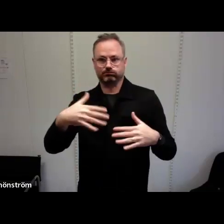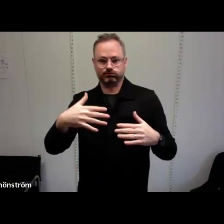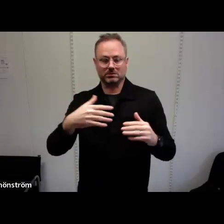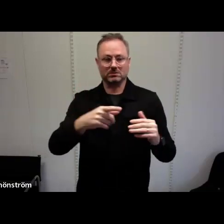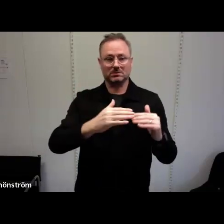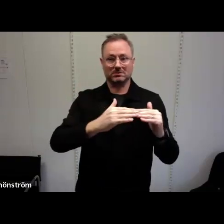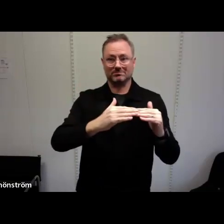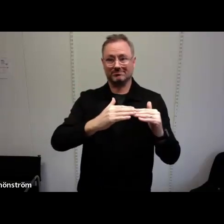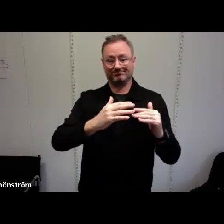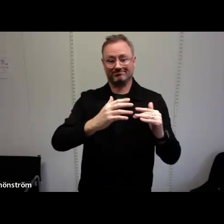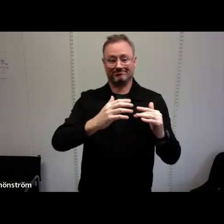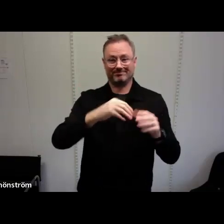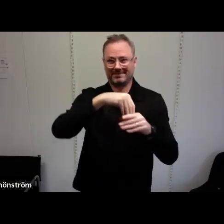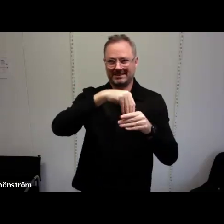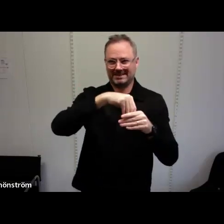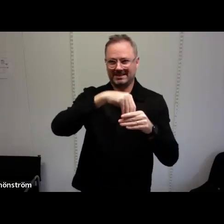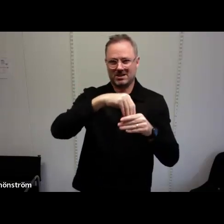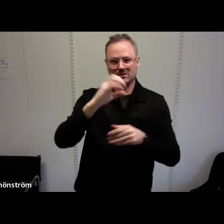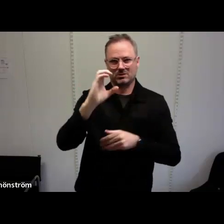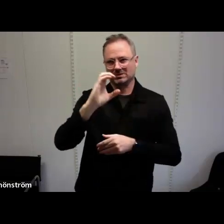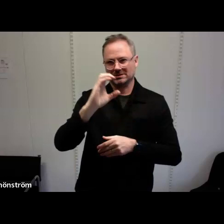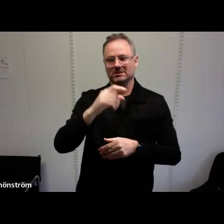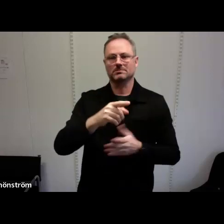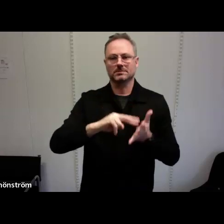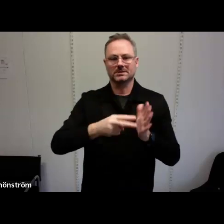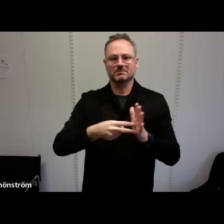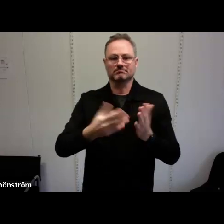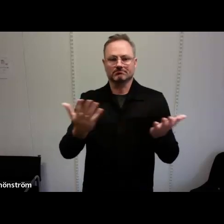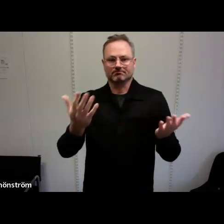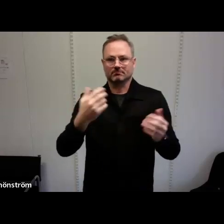So consistency and reliability, right?